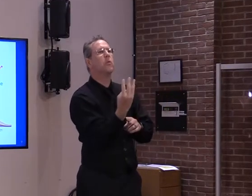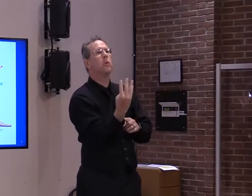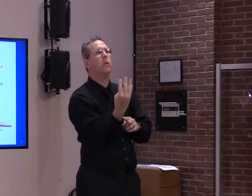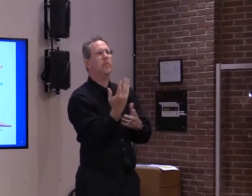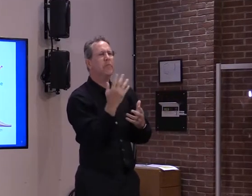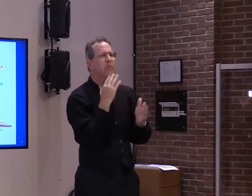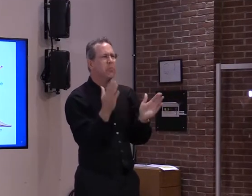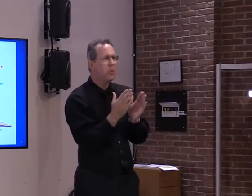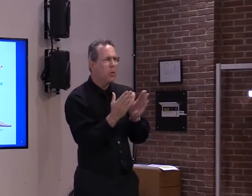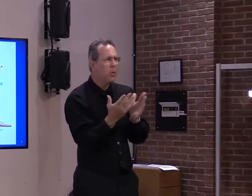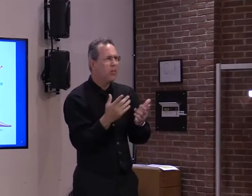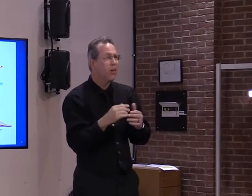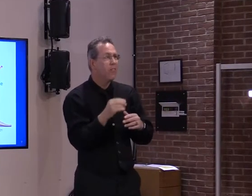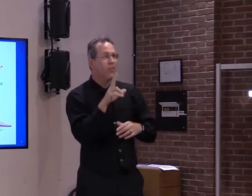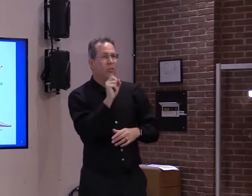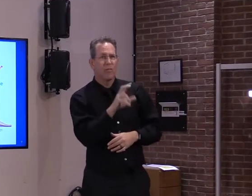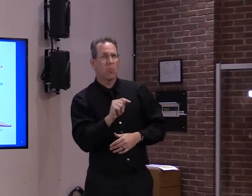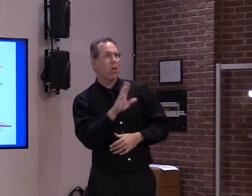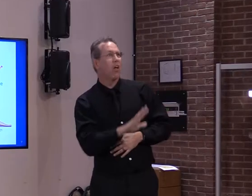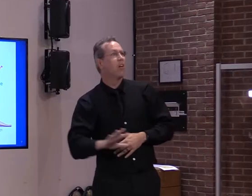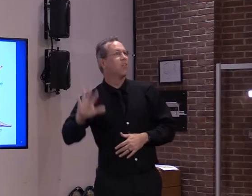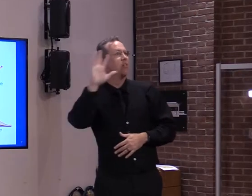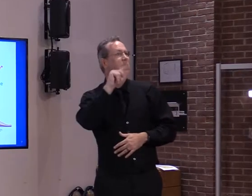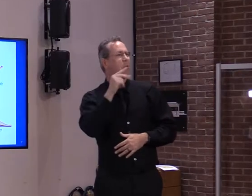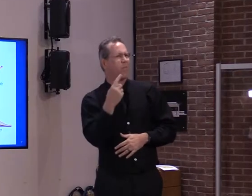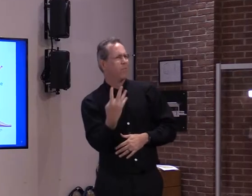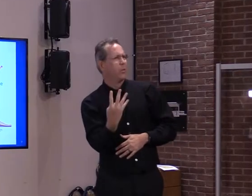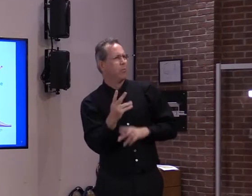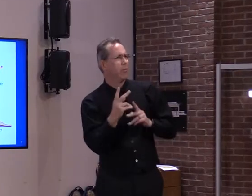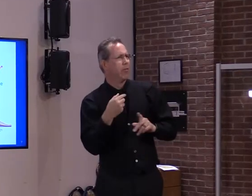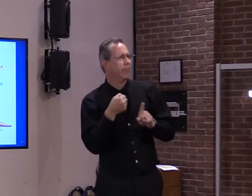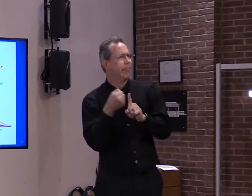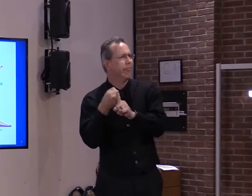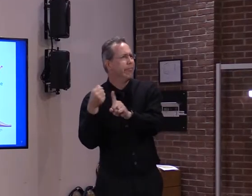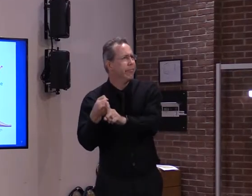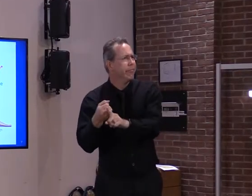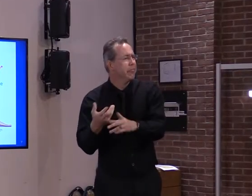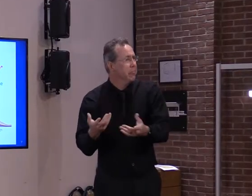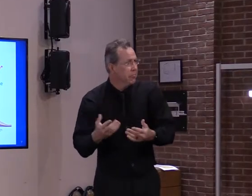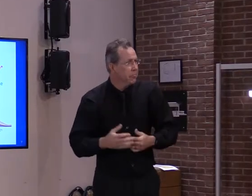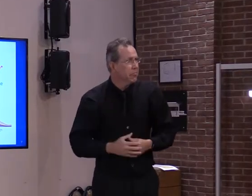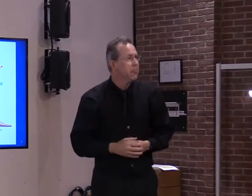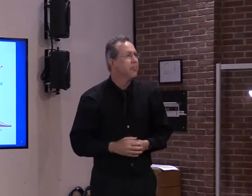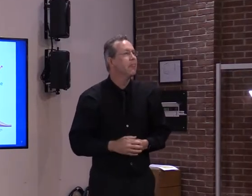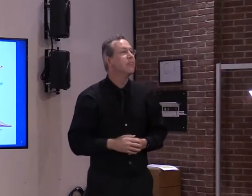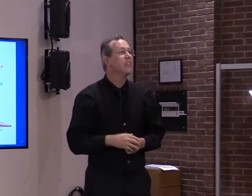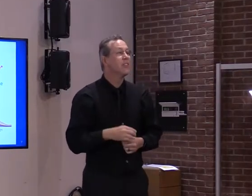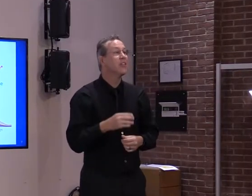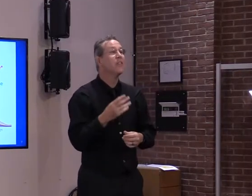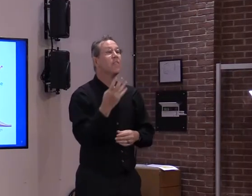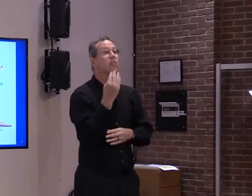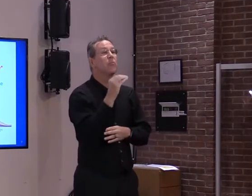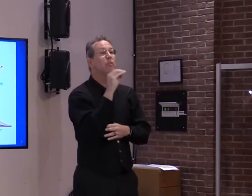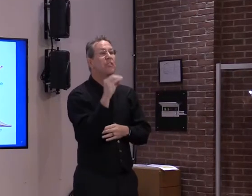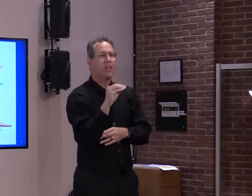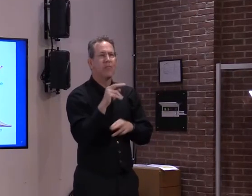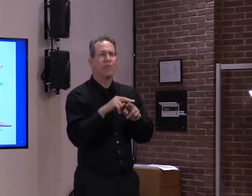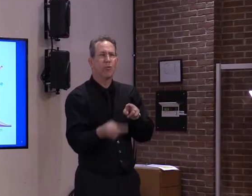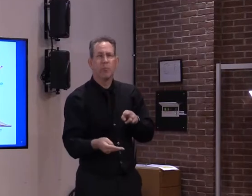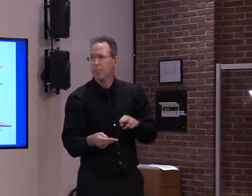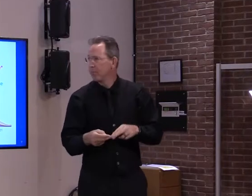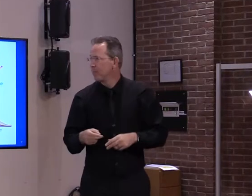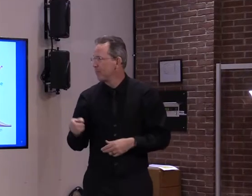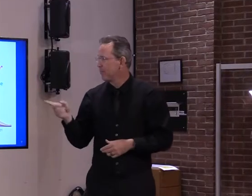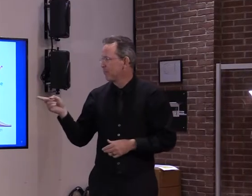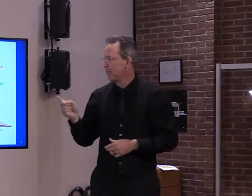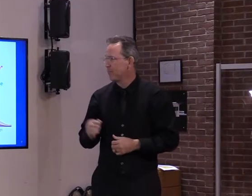about 47% over the last 14 days. And we anticipate that hospitalizations will remain low in the foreseeable